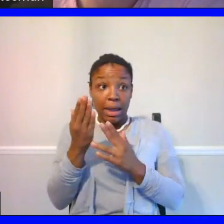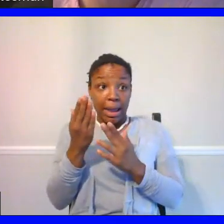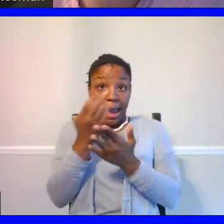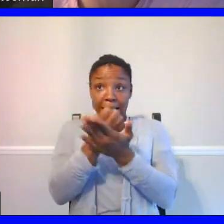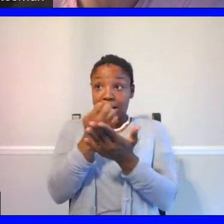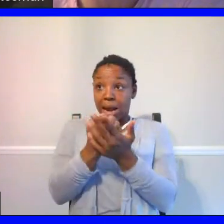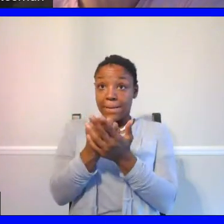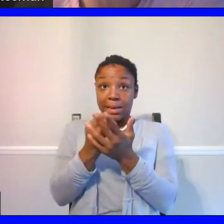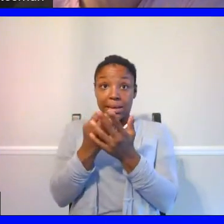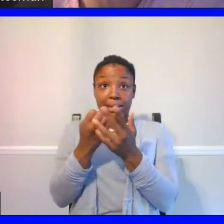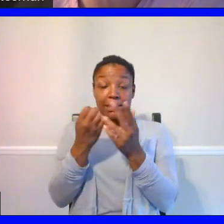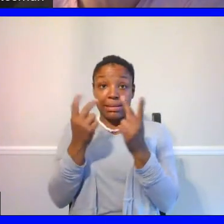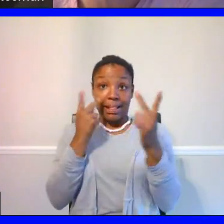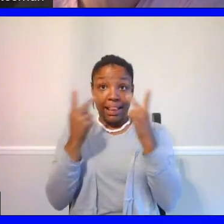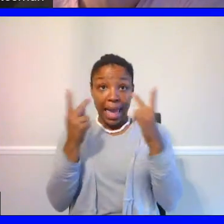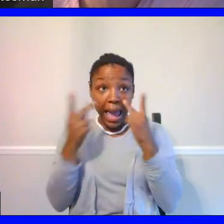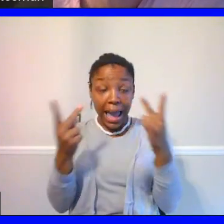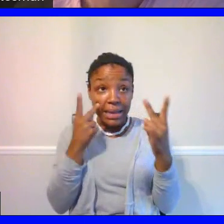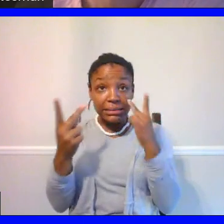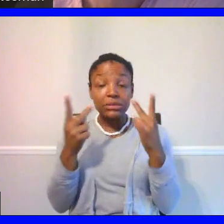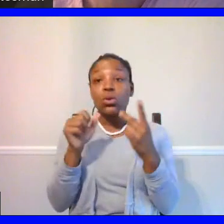is it through the fact that